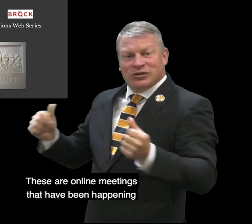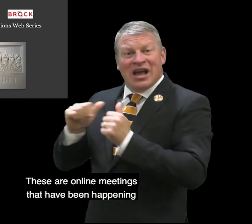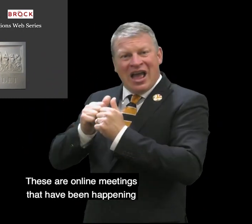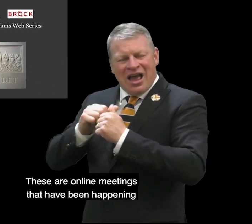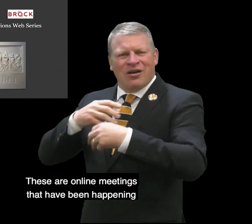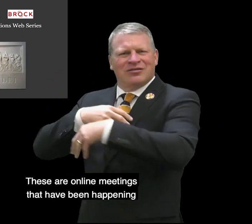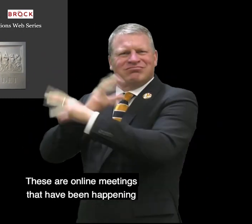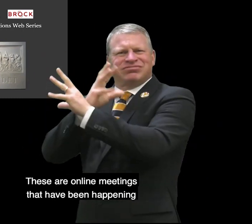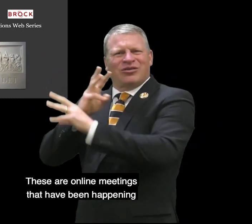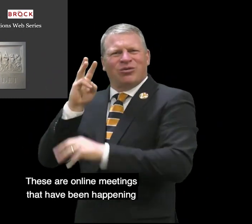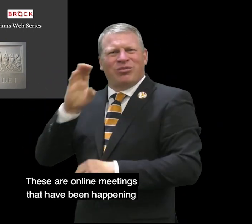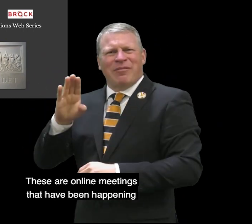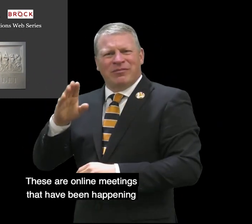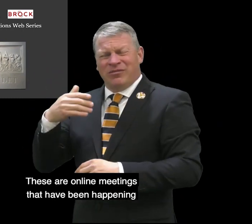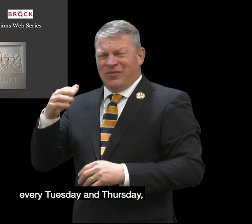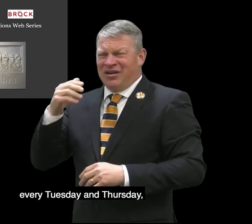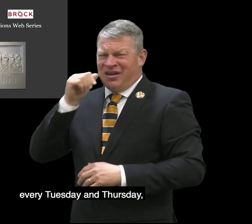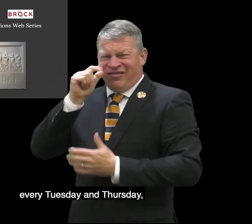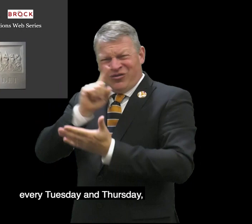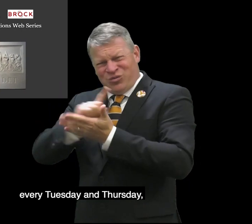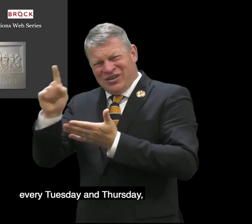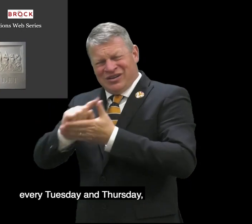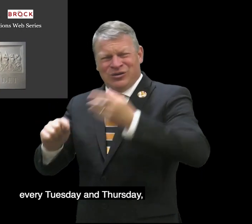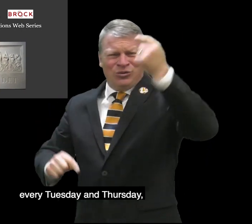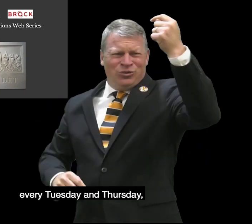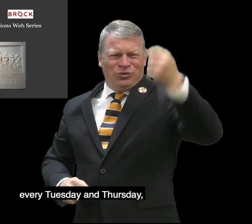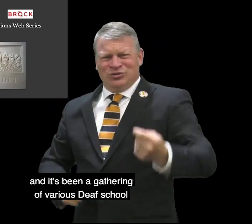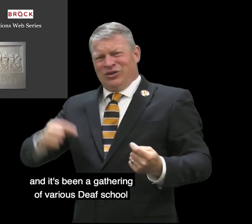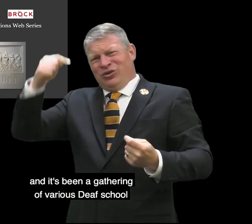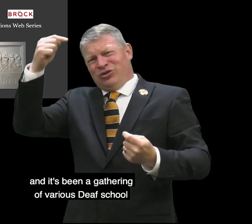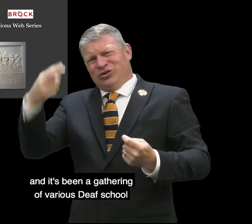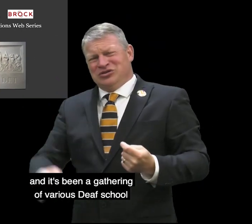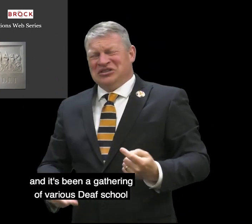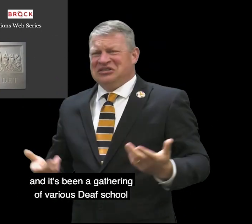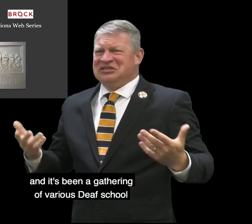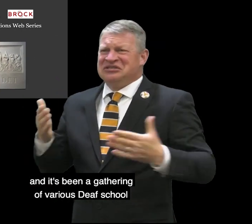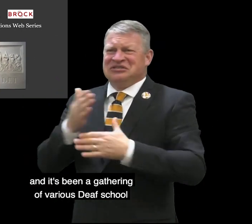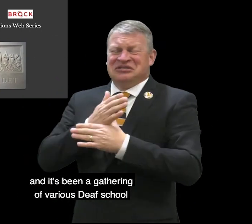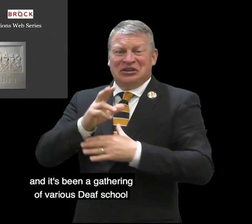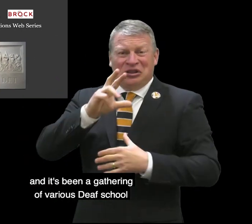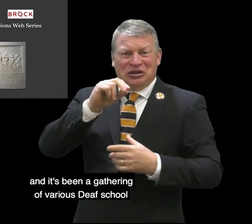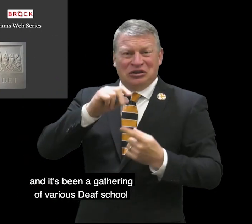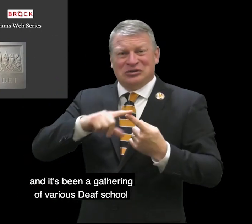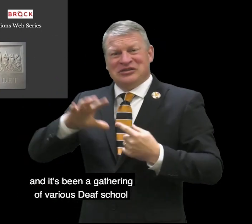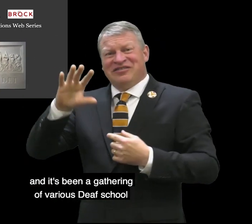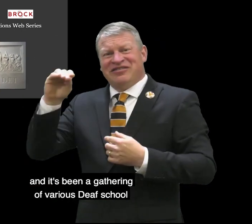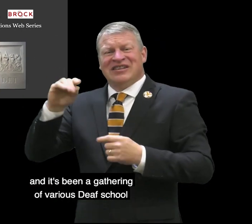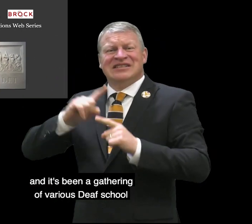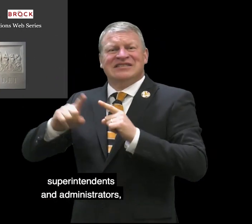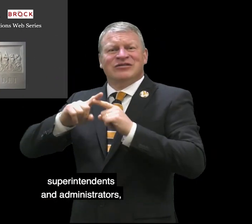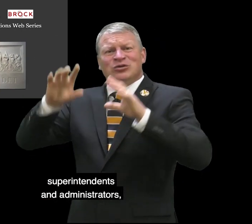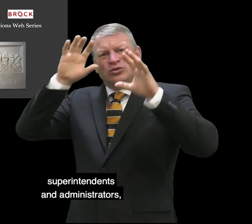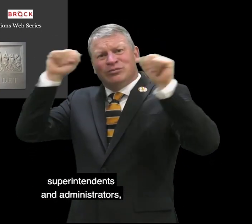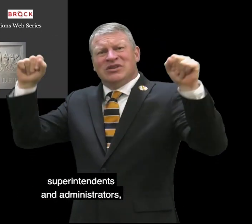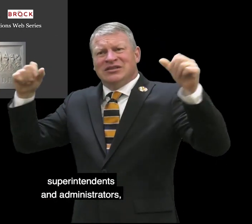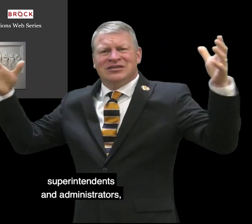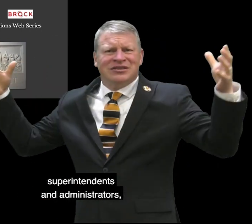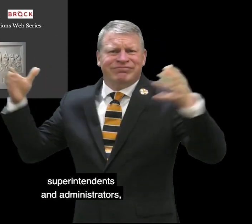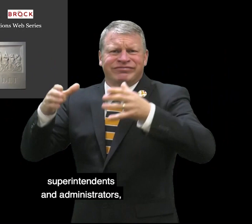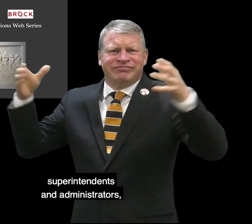Sharing Challenges, Finding Solutions. These are online meetings that have been happening every Tuesday and Thursday, and it's been a gathering